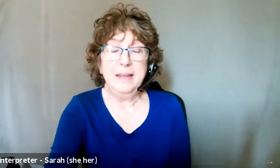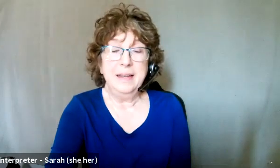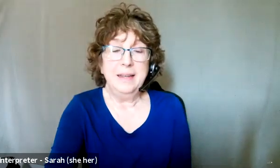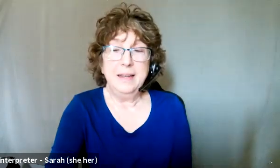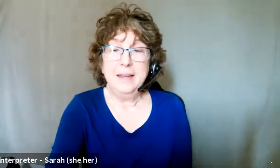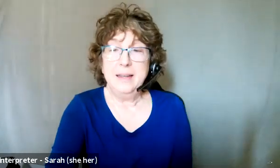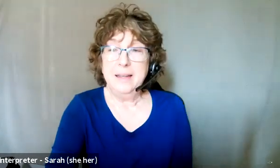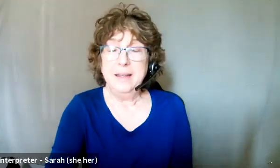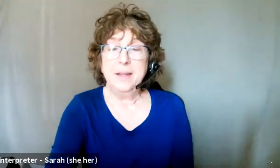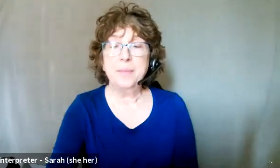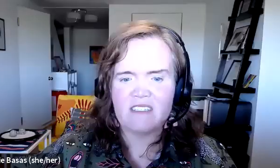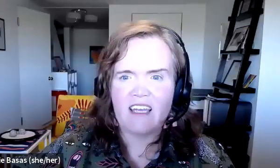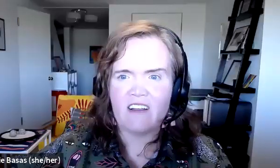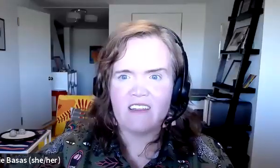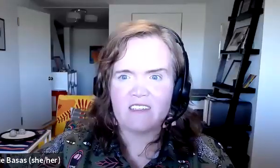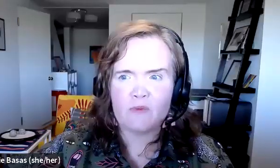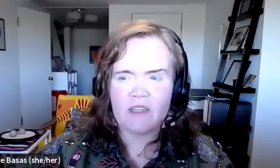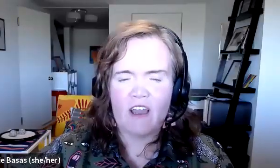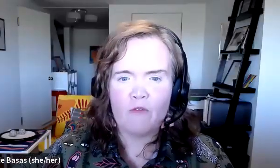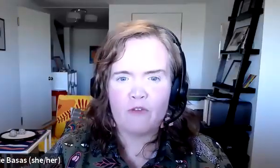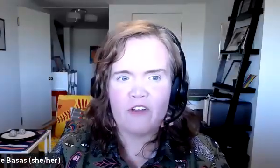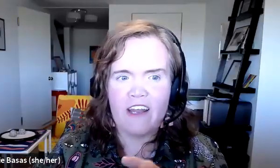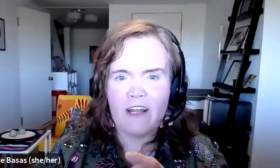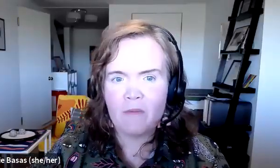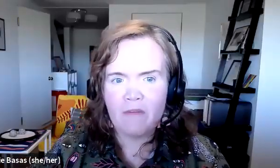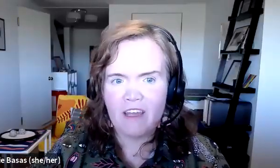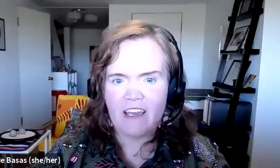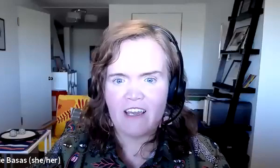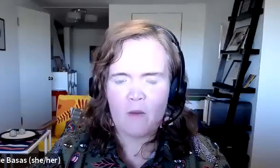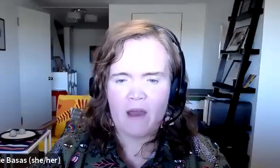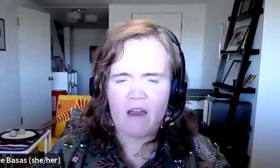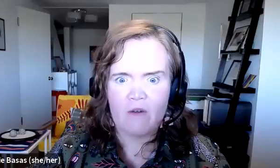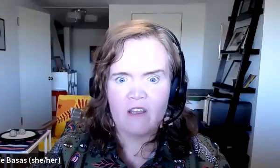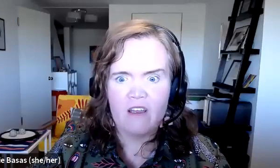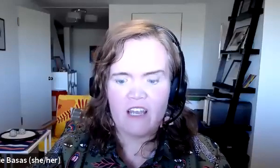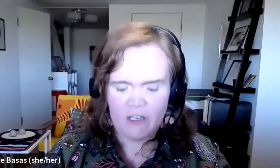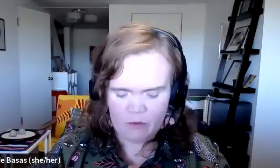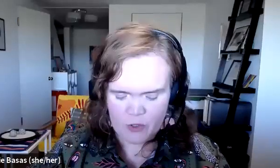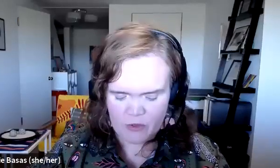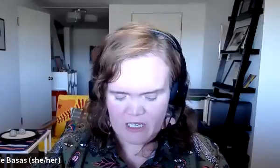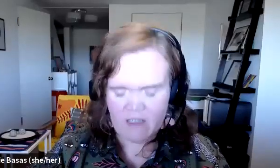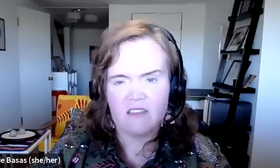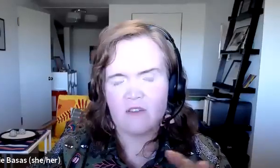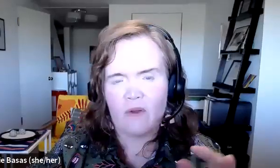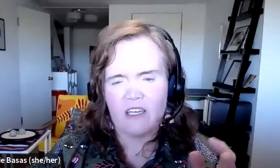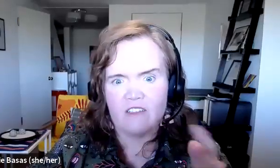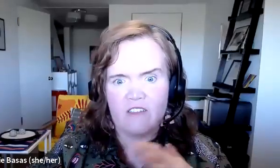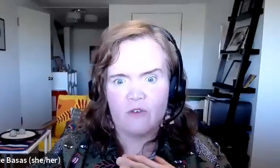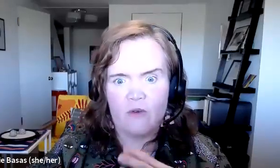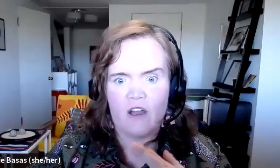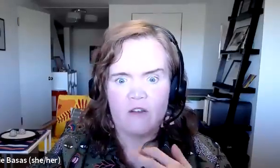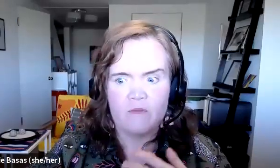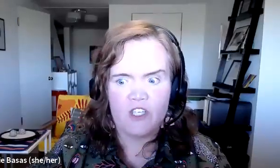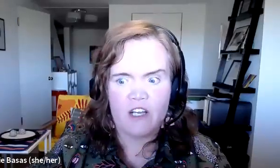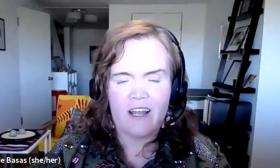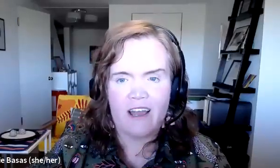Thank you. Thank you. It's Carrie. That's really helpful. And I'm thinking about, I know Julian is going